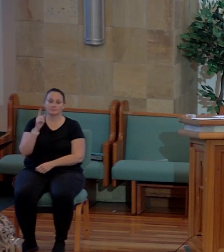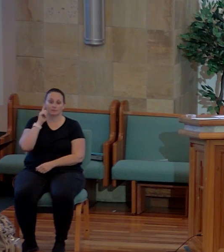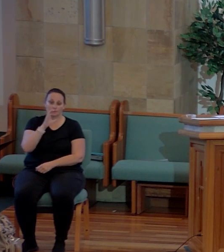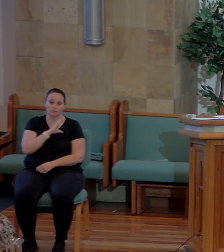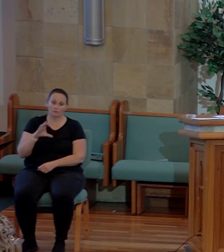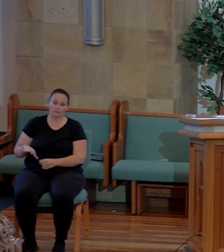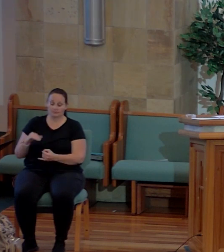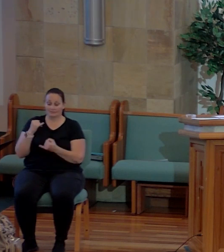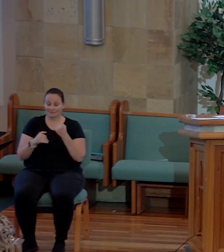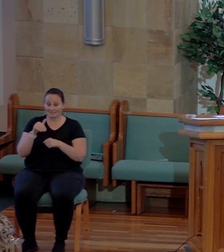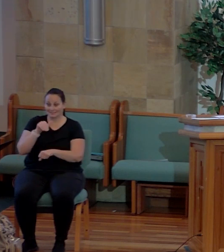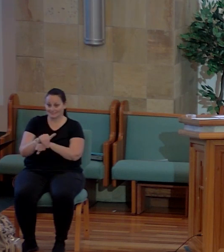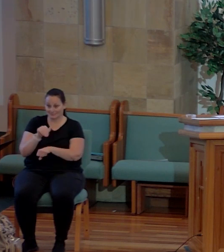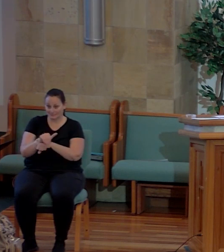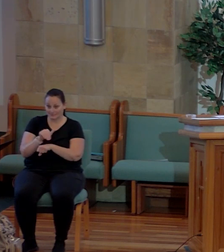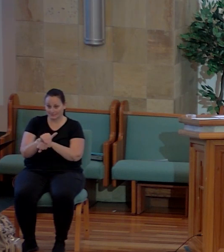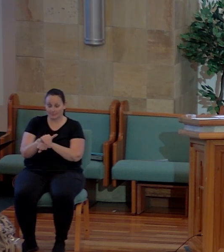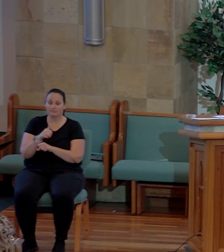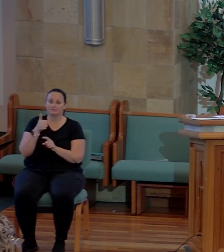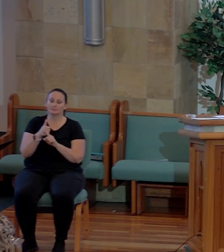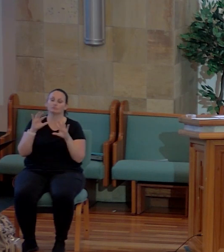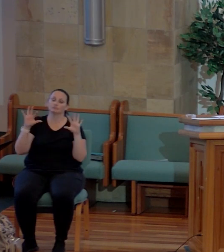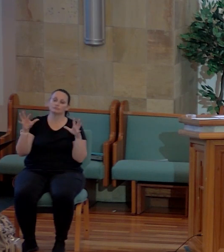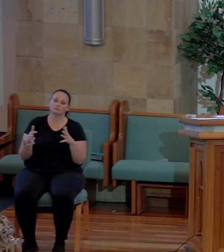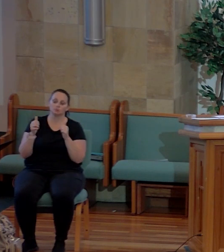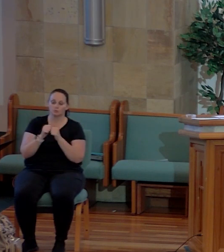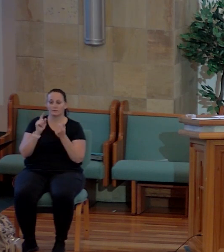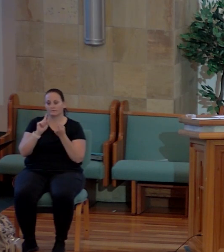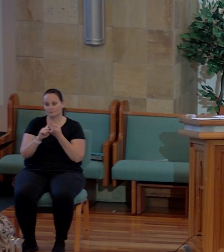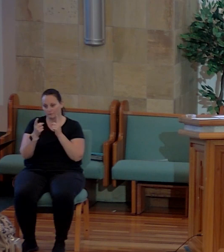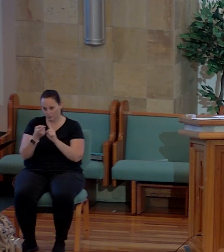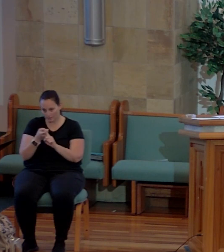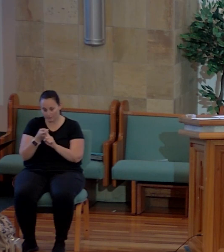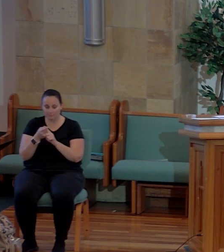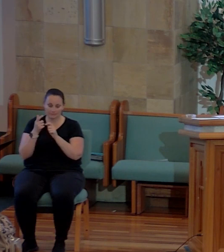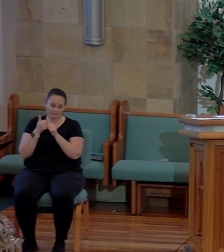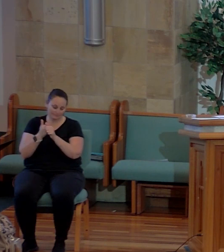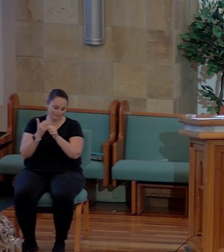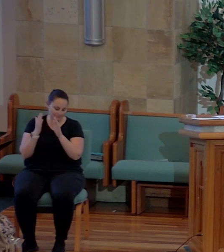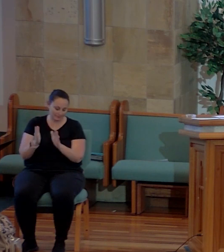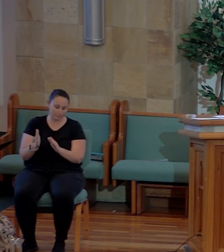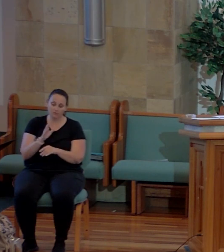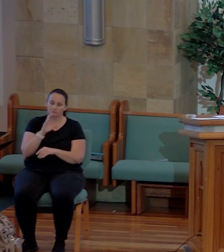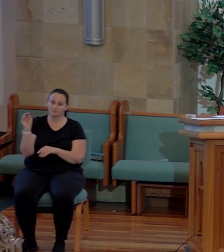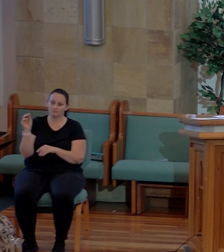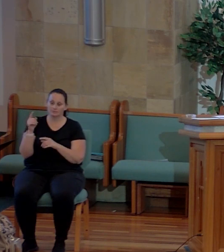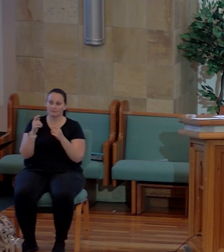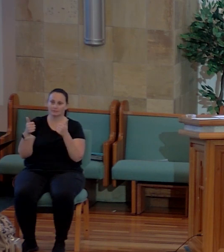last evening, he was gathered with his friends, the disciples, in the upper